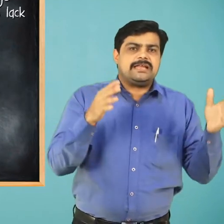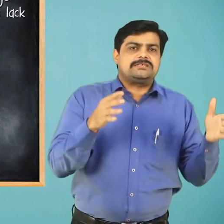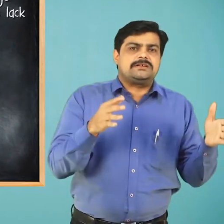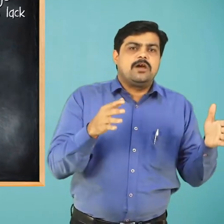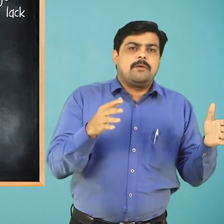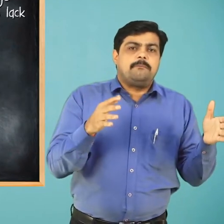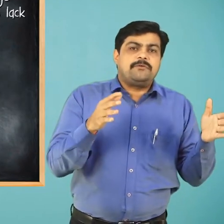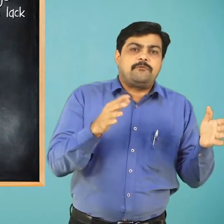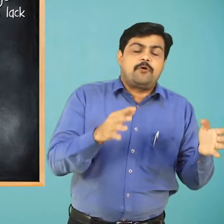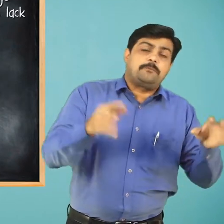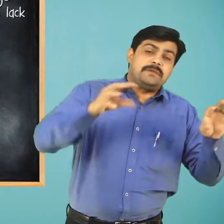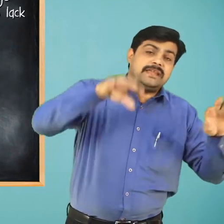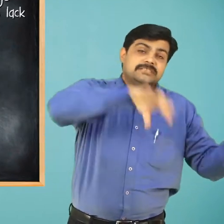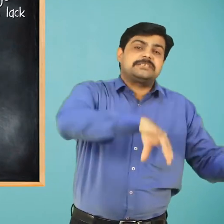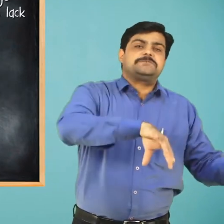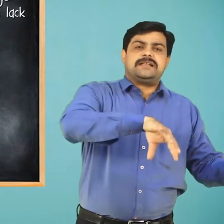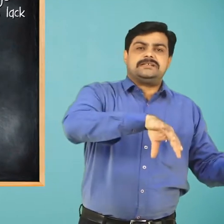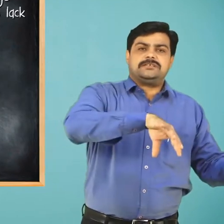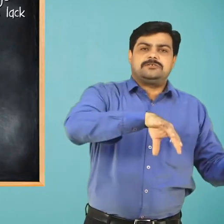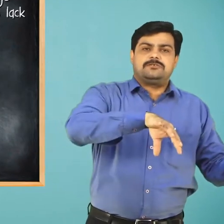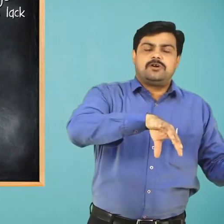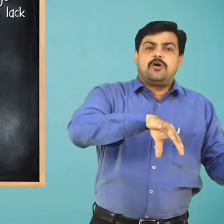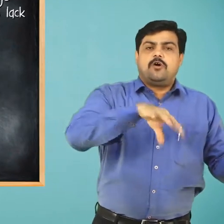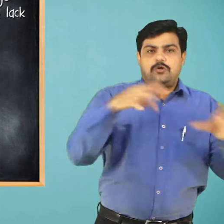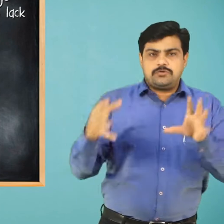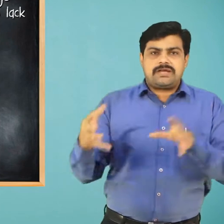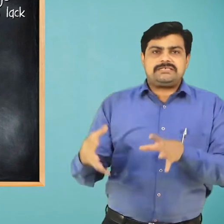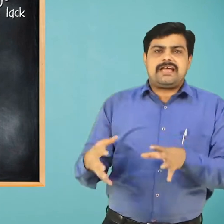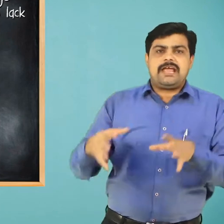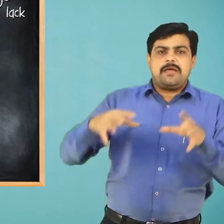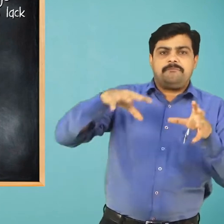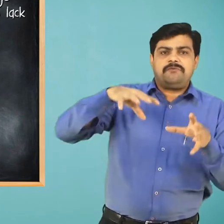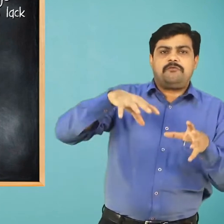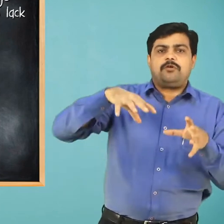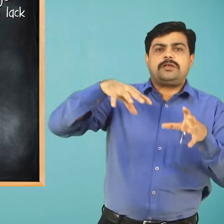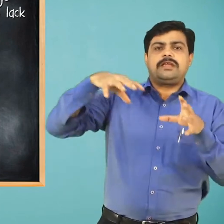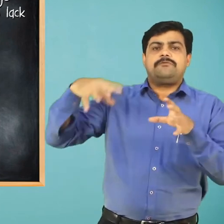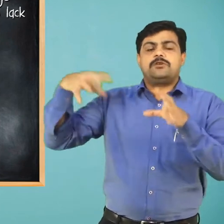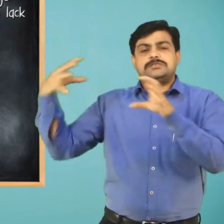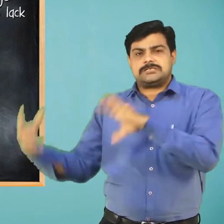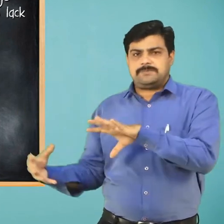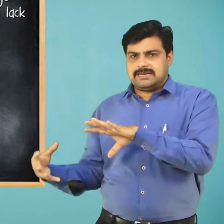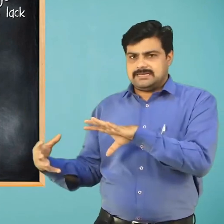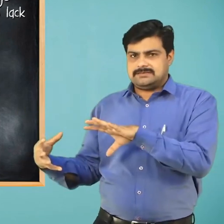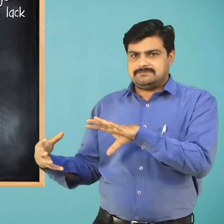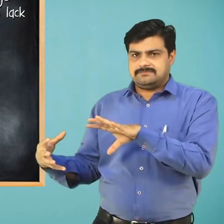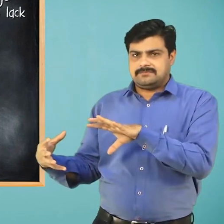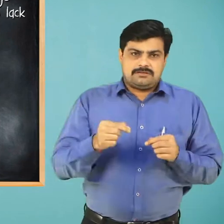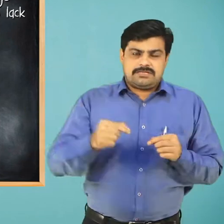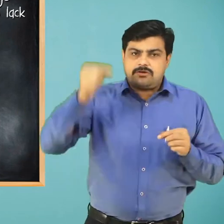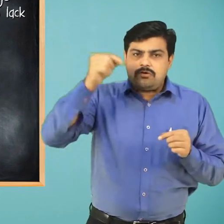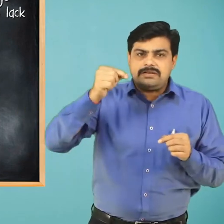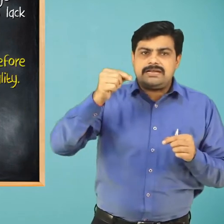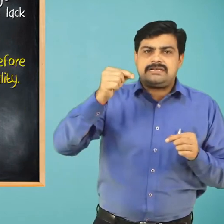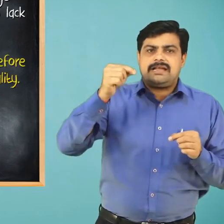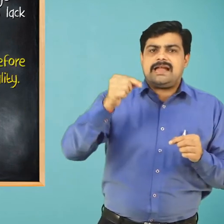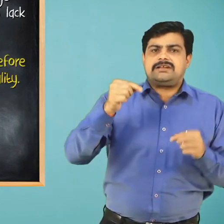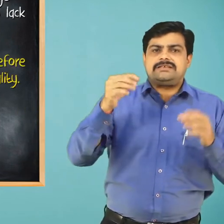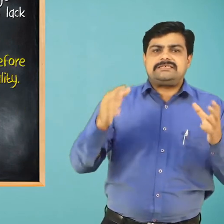it before being suspended, or you can say before he was suspended. The coordinator had